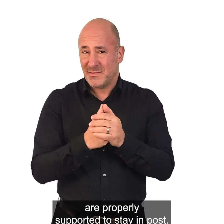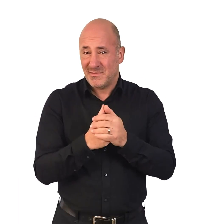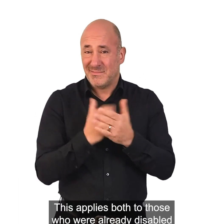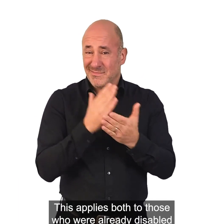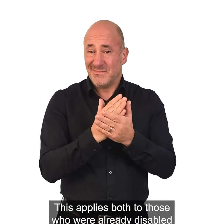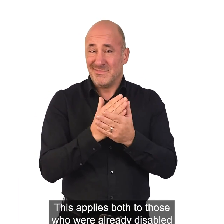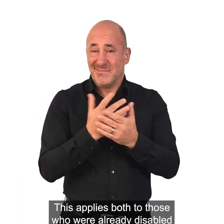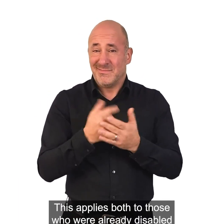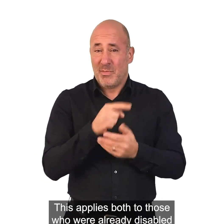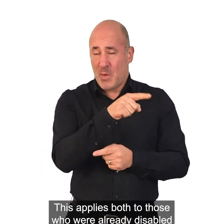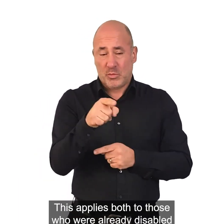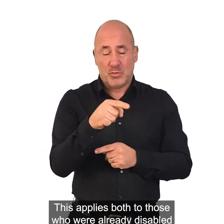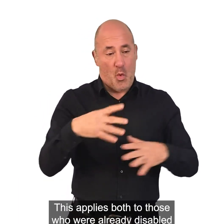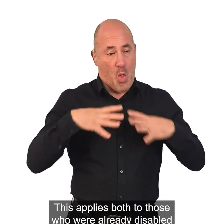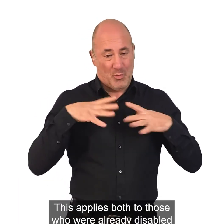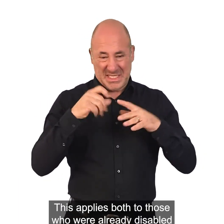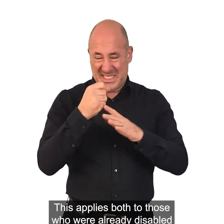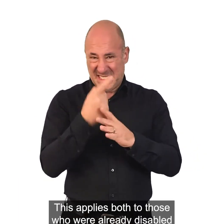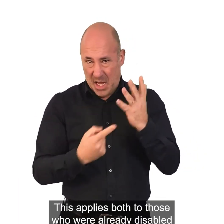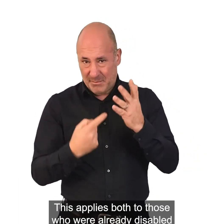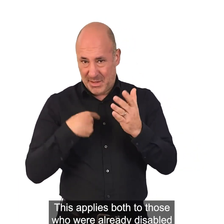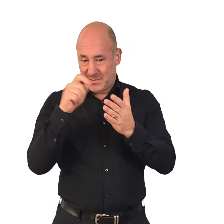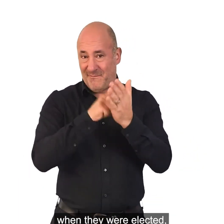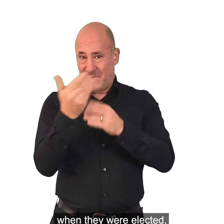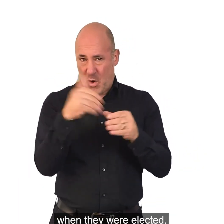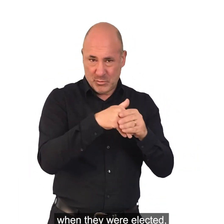This applies both to those who were already disabled when they were elected